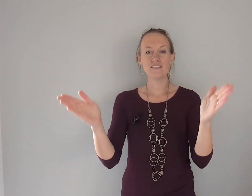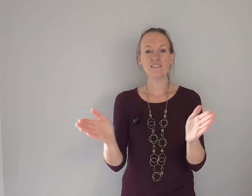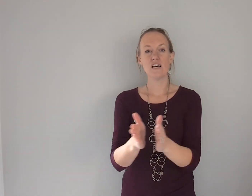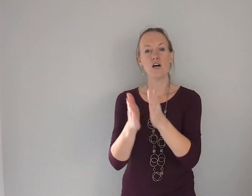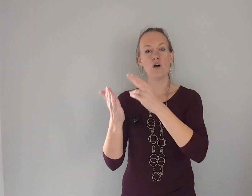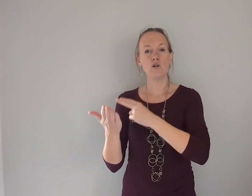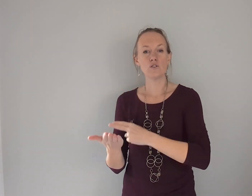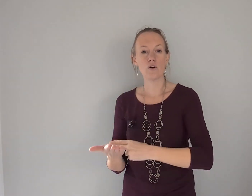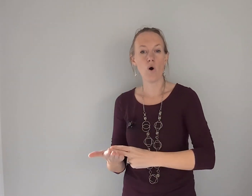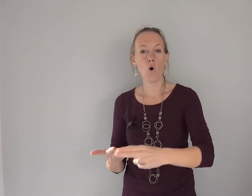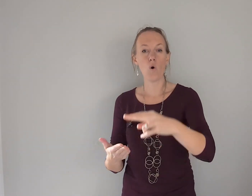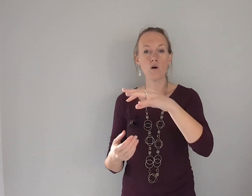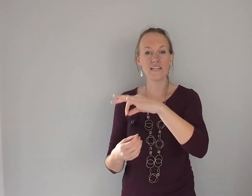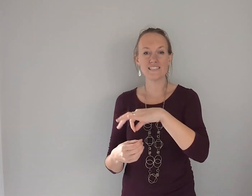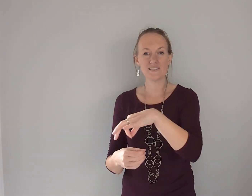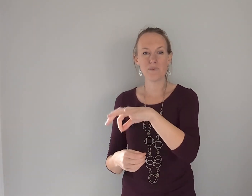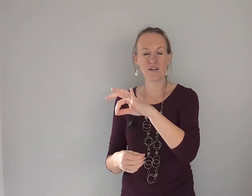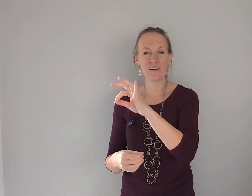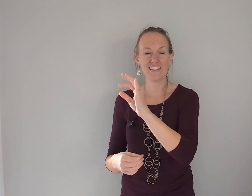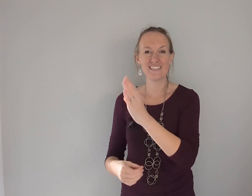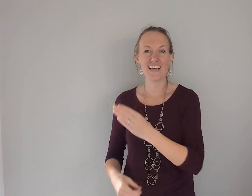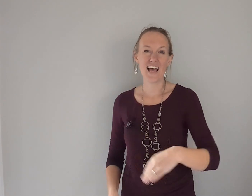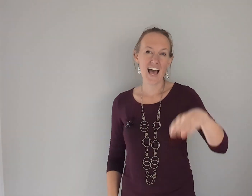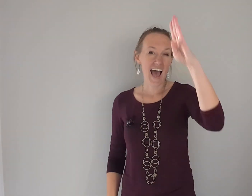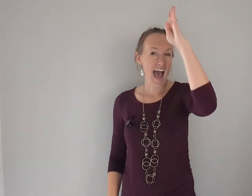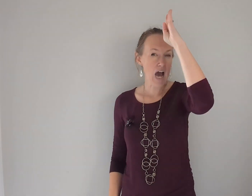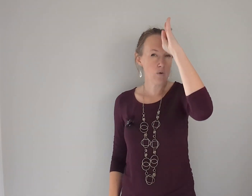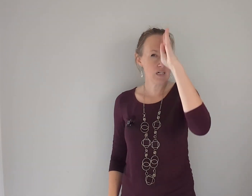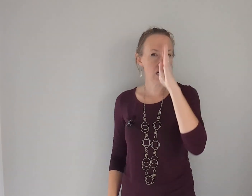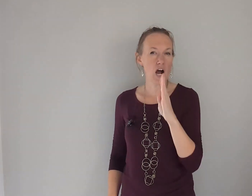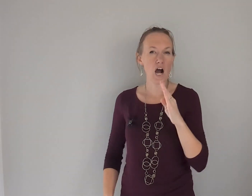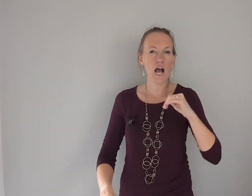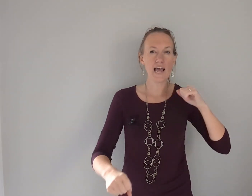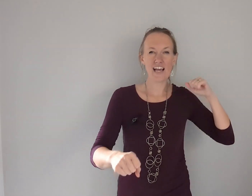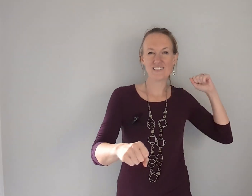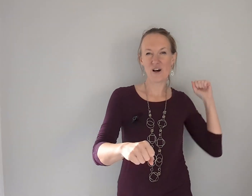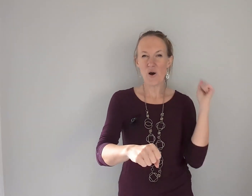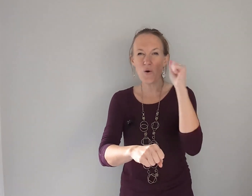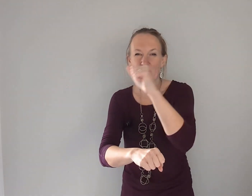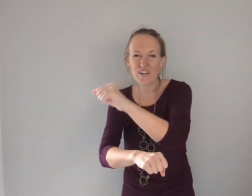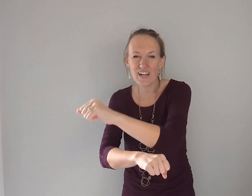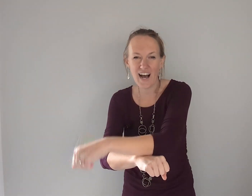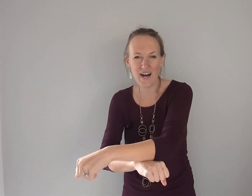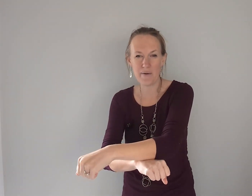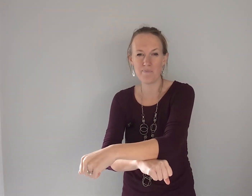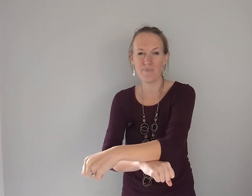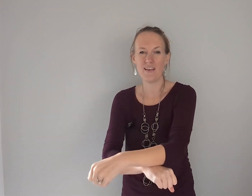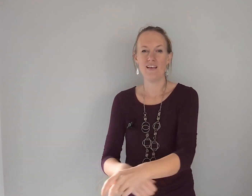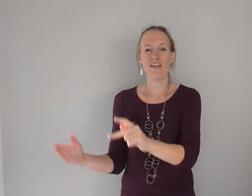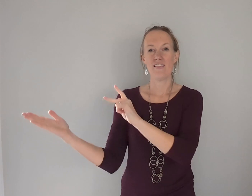praise to the Holy Spirit. Our God has overcome.